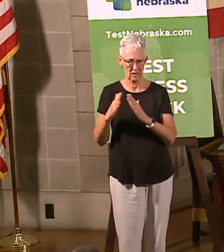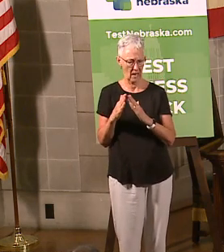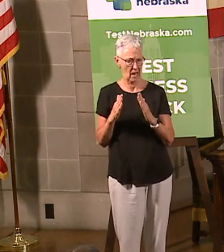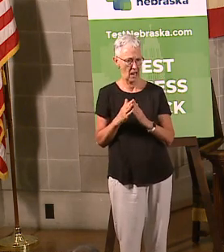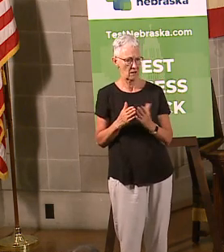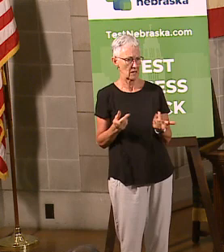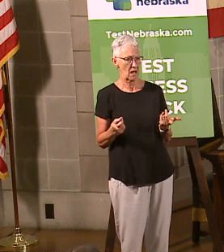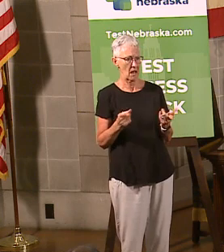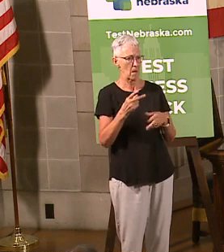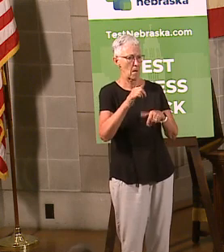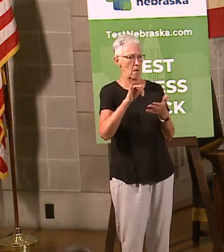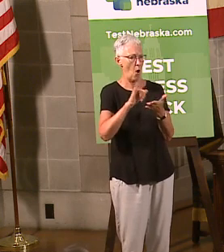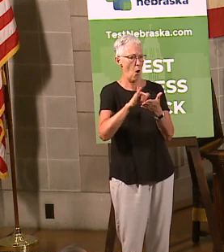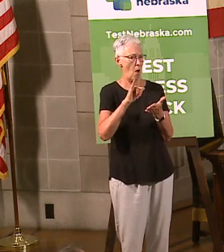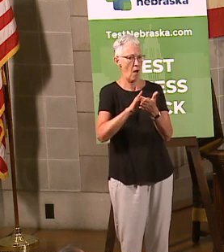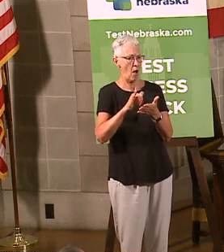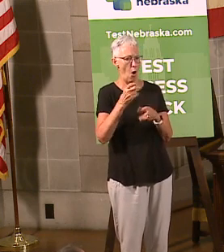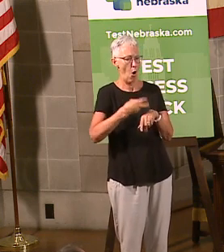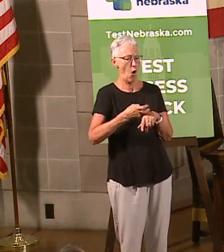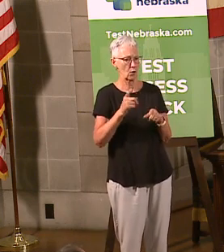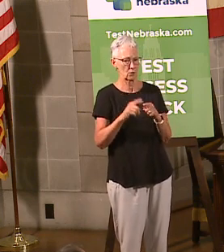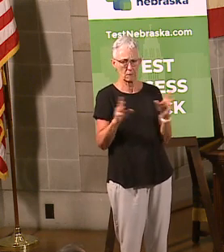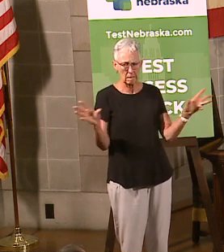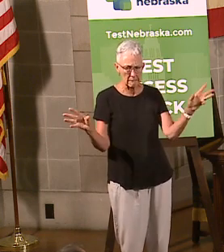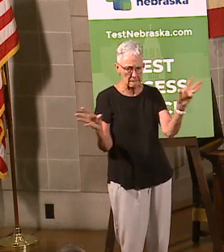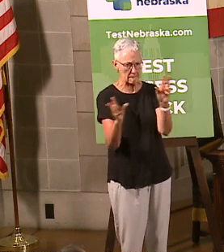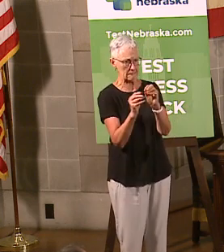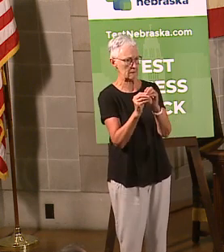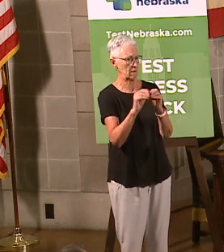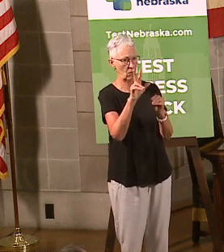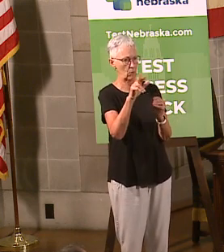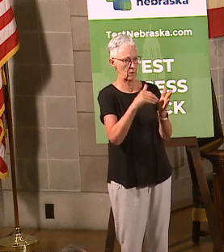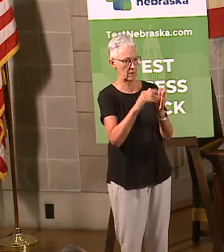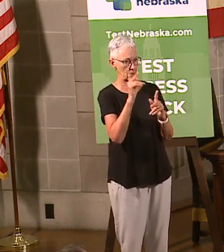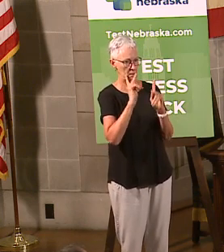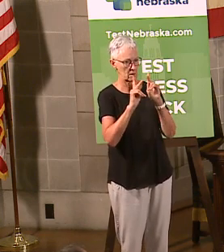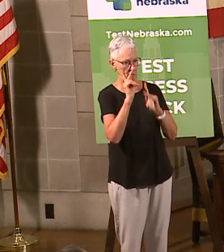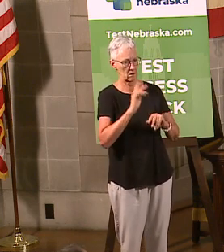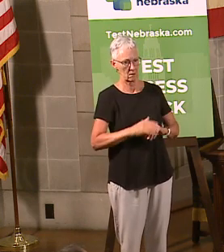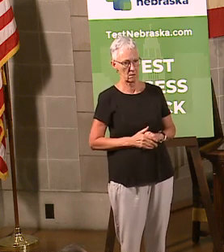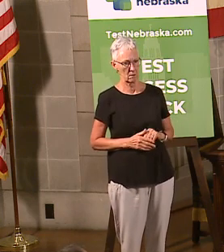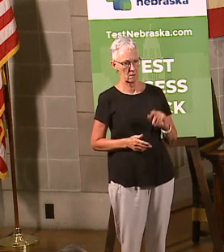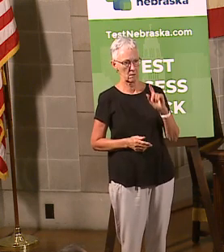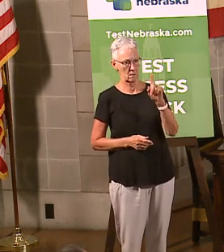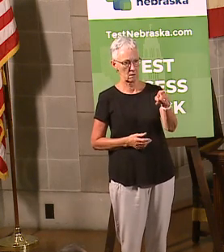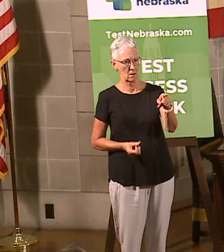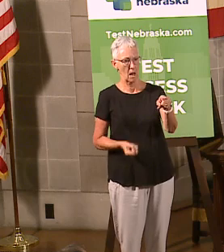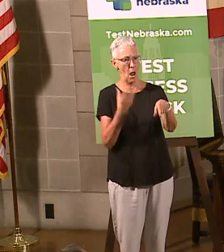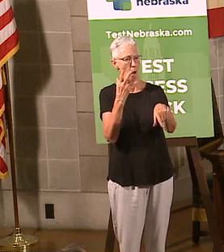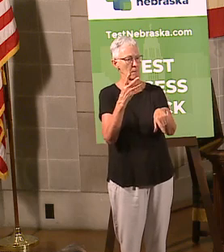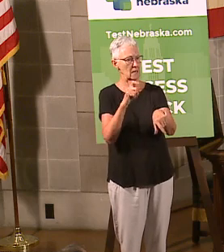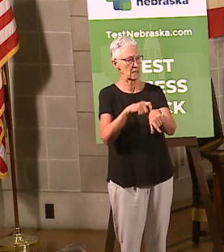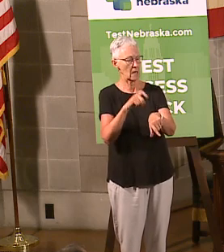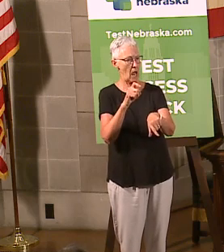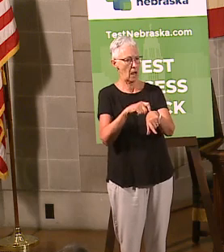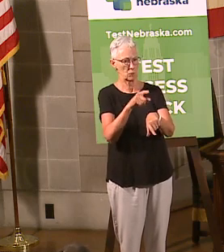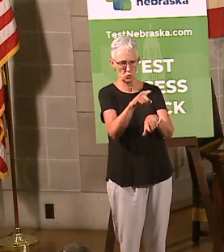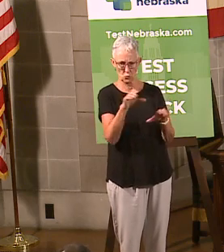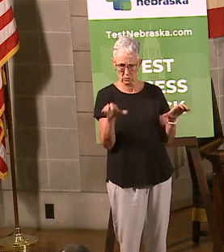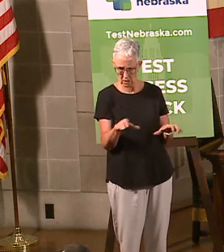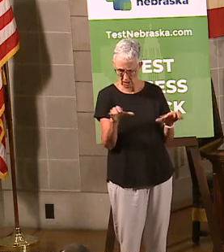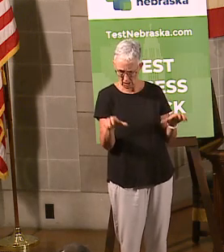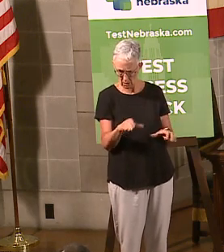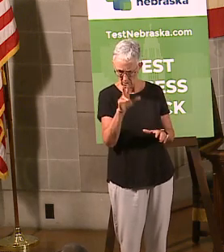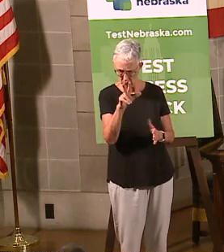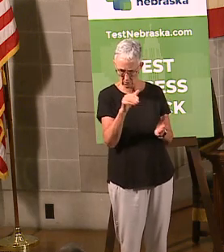just because there's just fewer people. But when we're in Omaha and Lincoln, we can do 3,000 tests a day. How many days have you done 3,000 tests a day? Have we hit